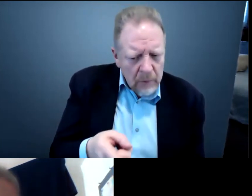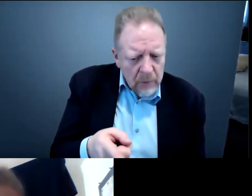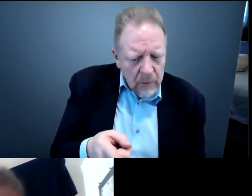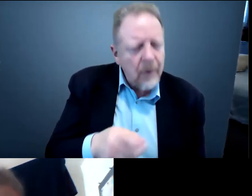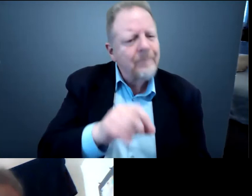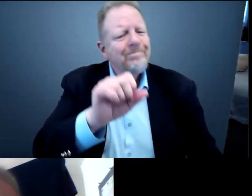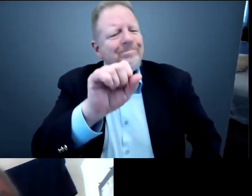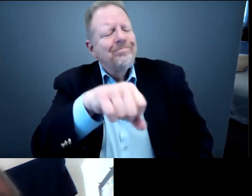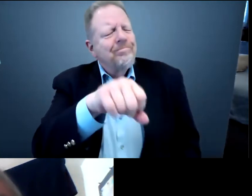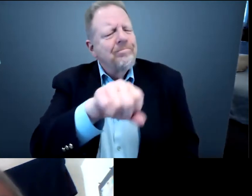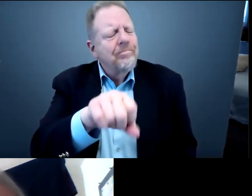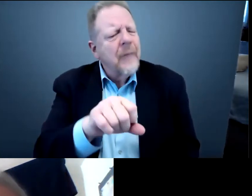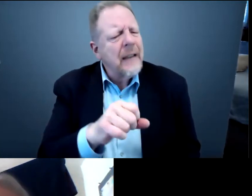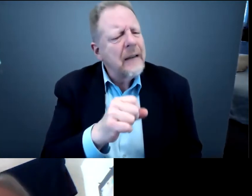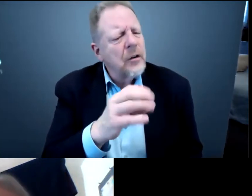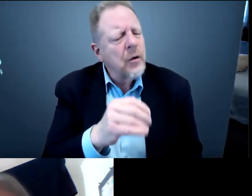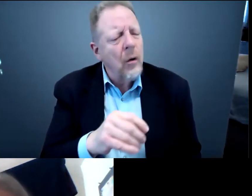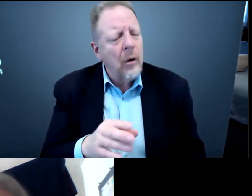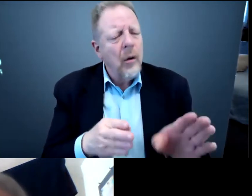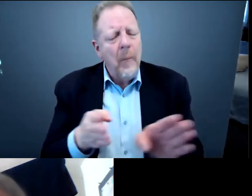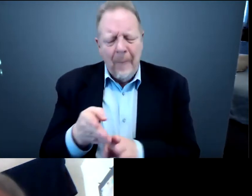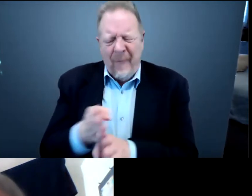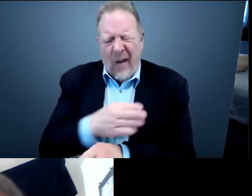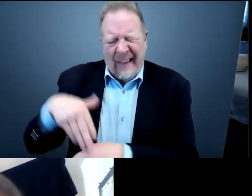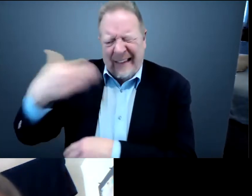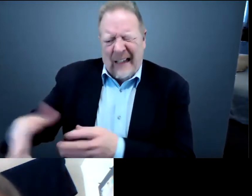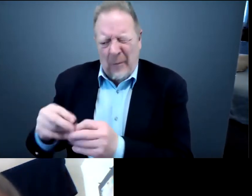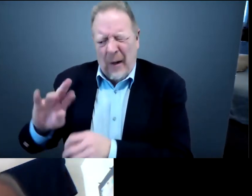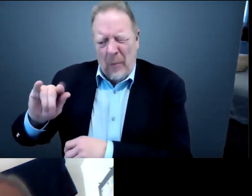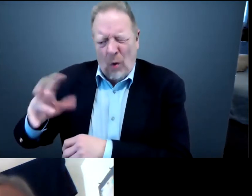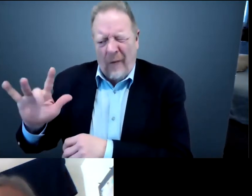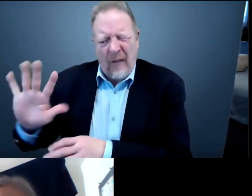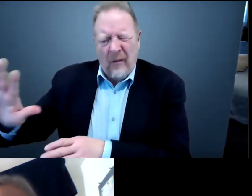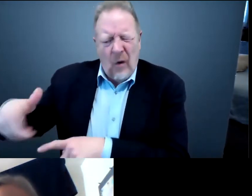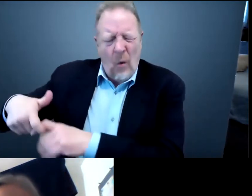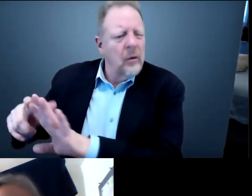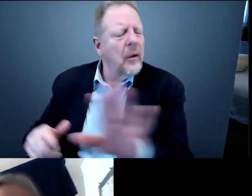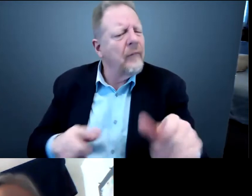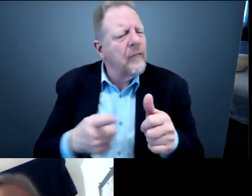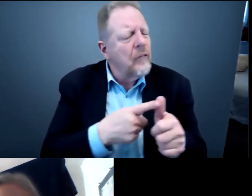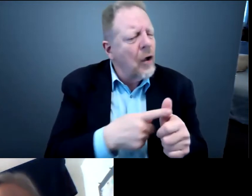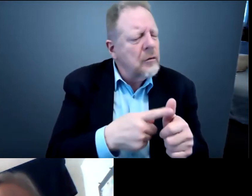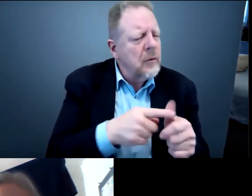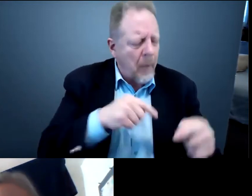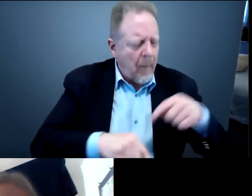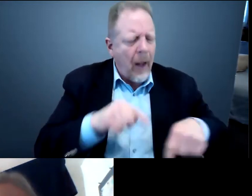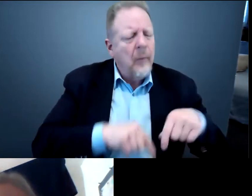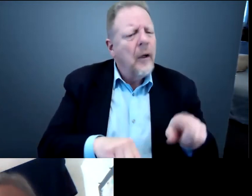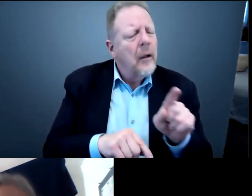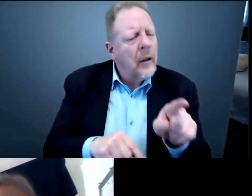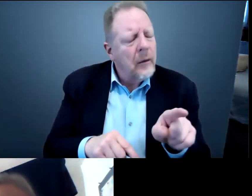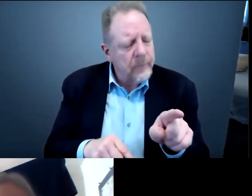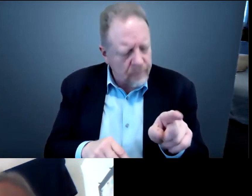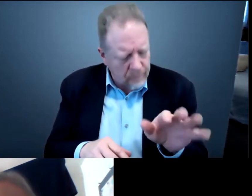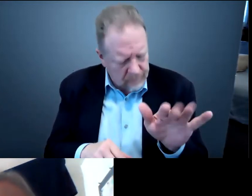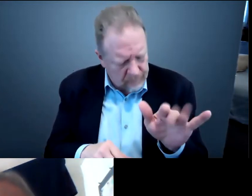So meanwhile, before the next meeting, well, first, I'd love to have,